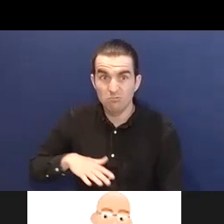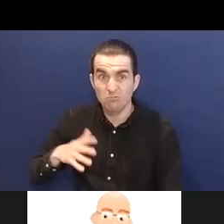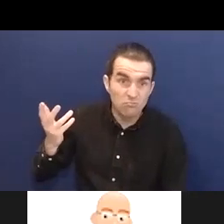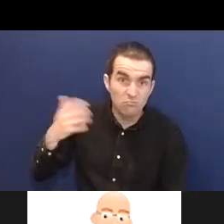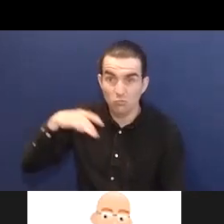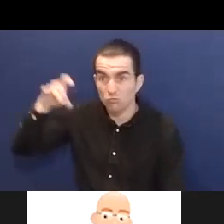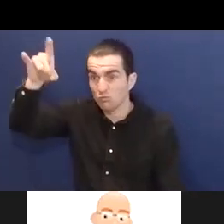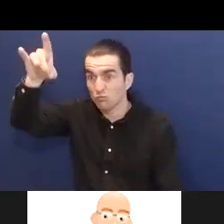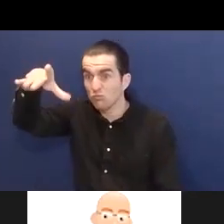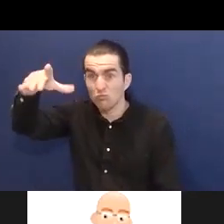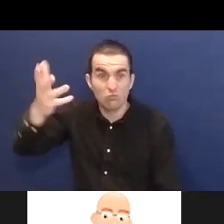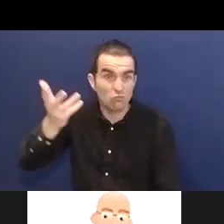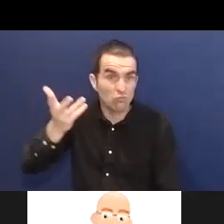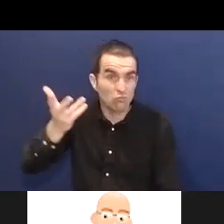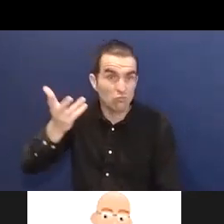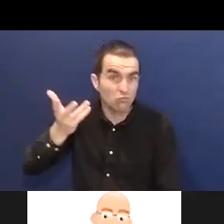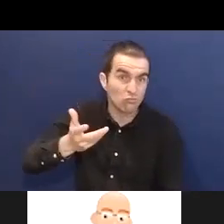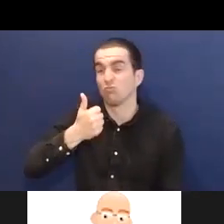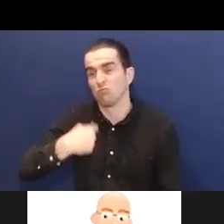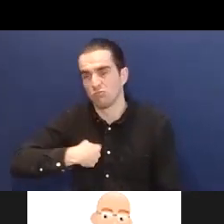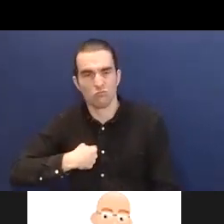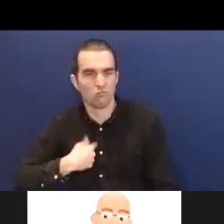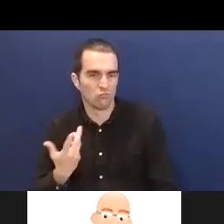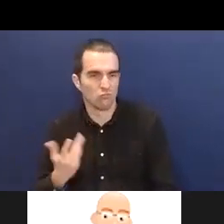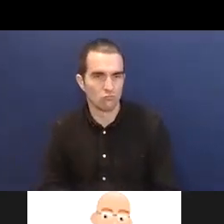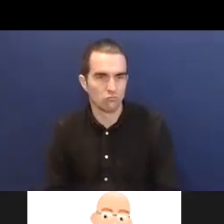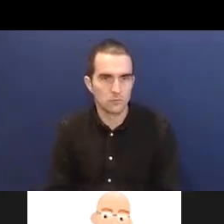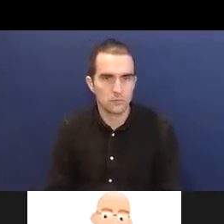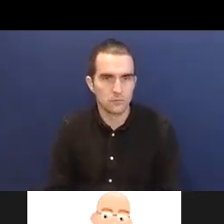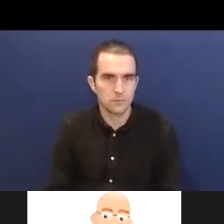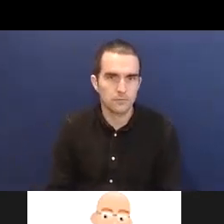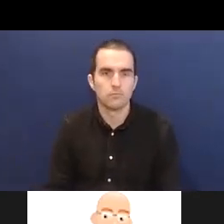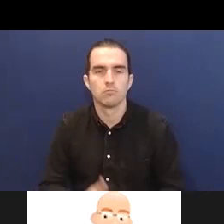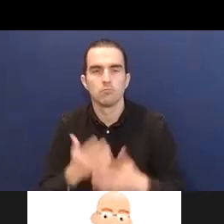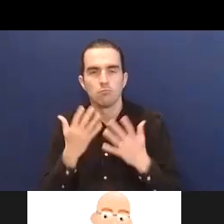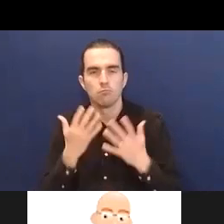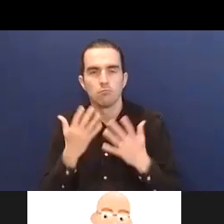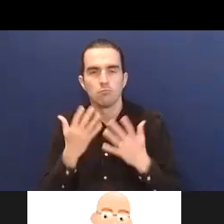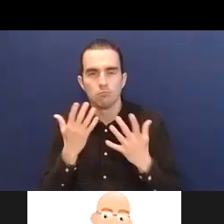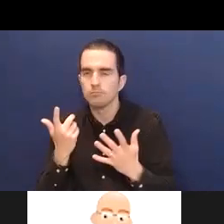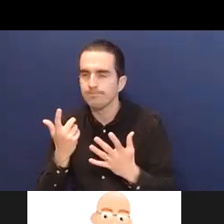the opportunities that have arisen is